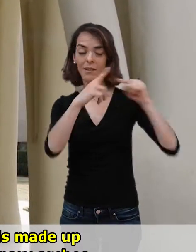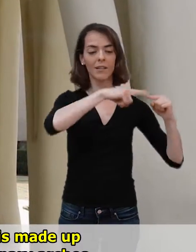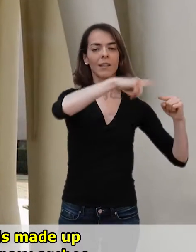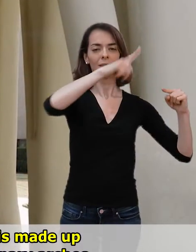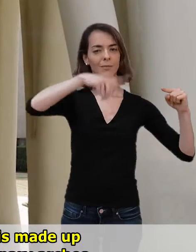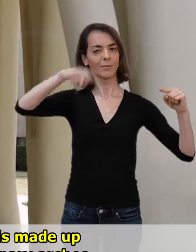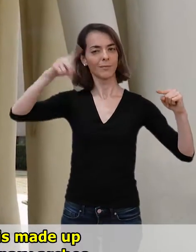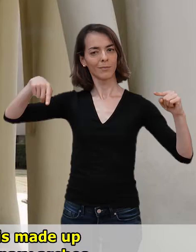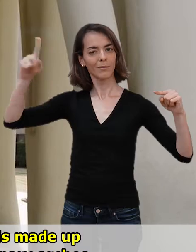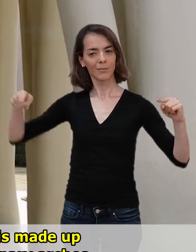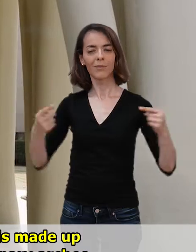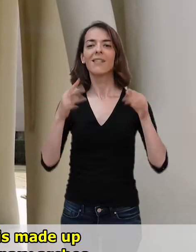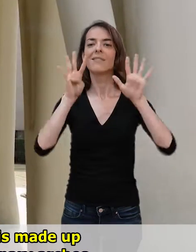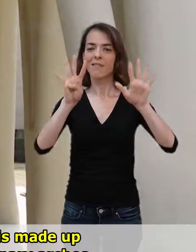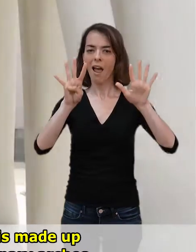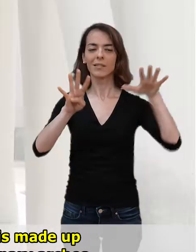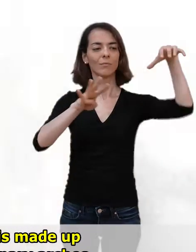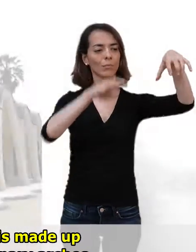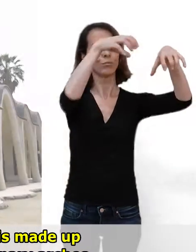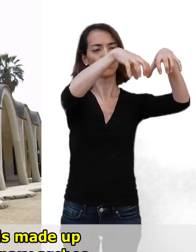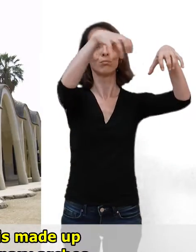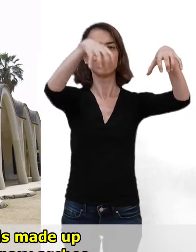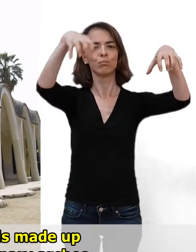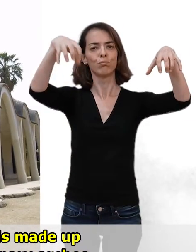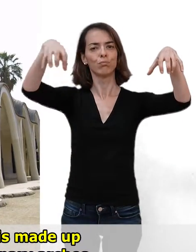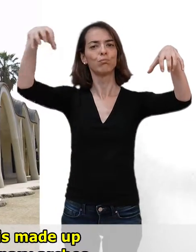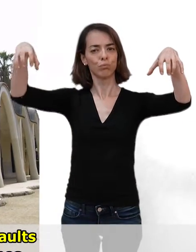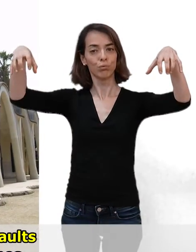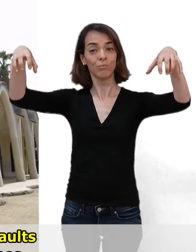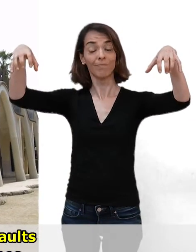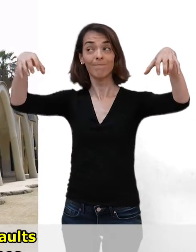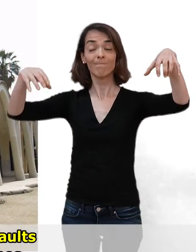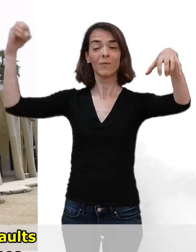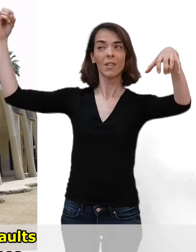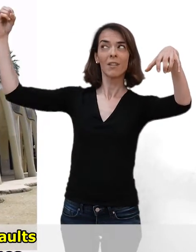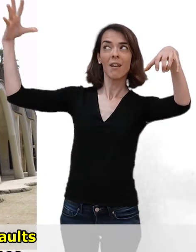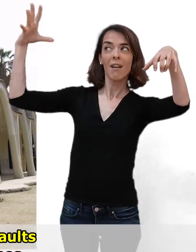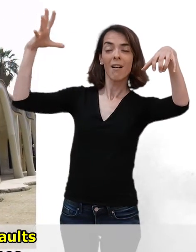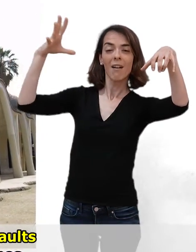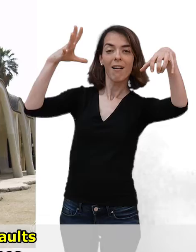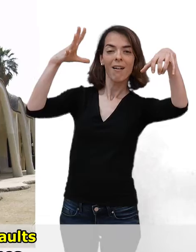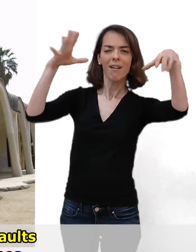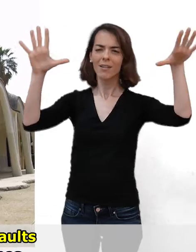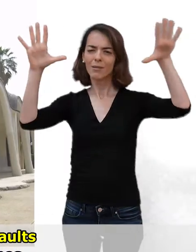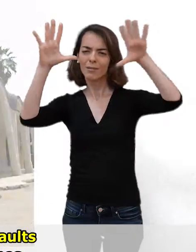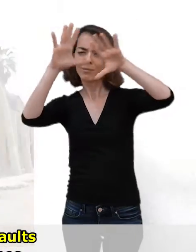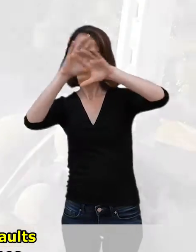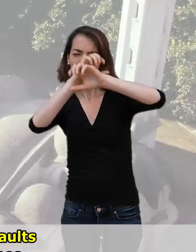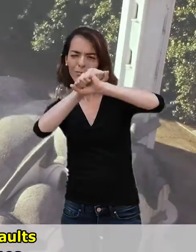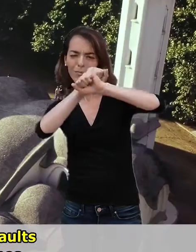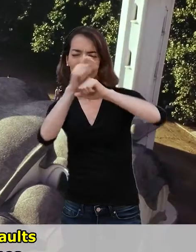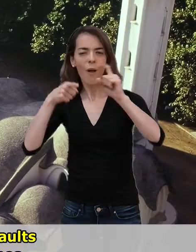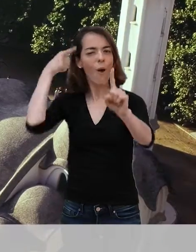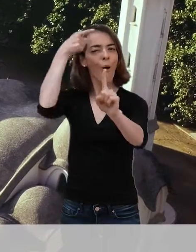south facade is made up of a large gallery of 9 catenary arches, surmounted by brick vaults resembling